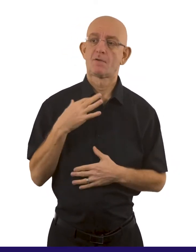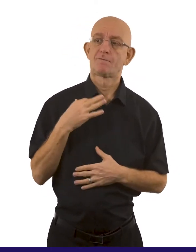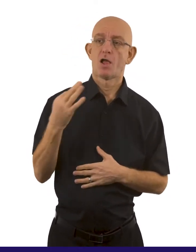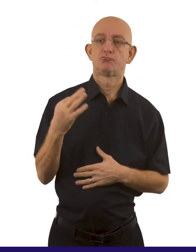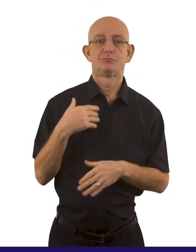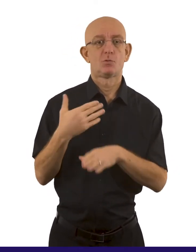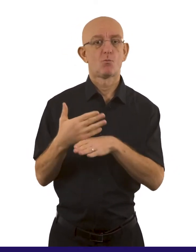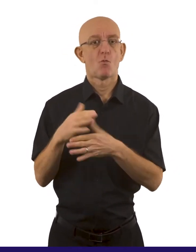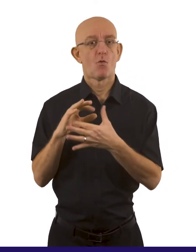voluntary work,